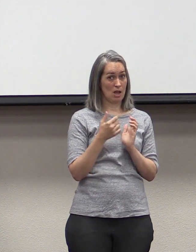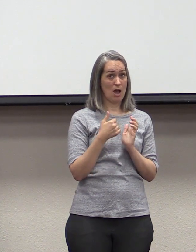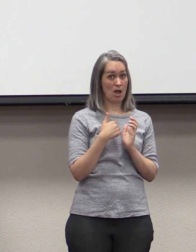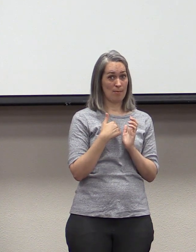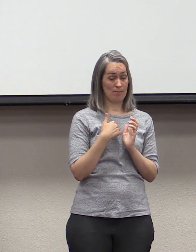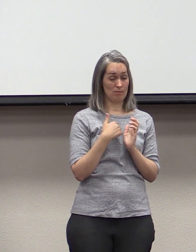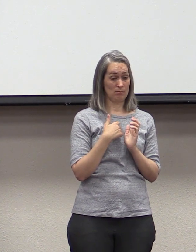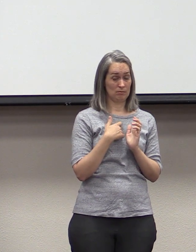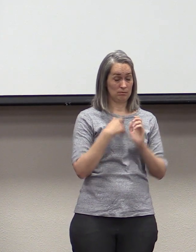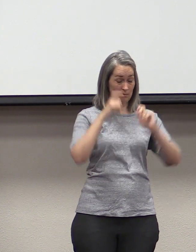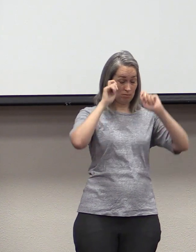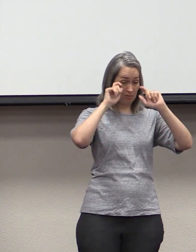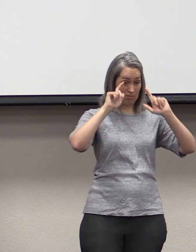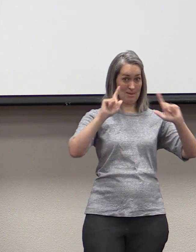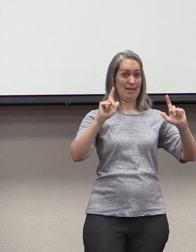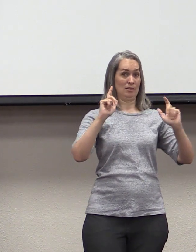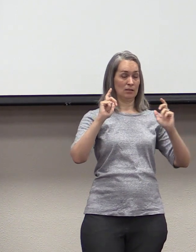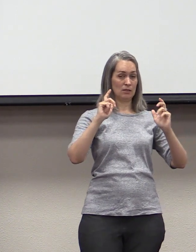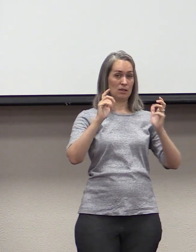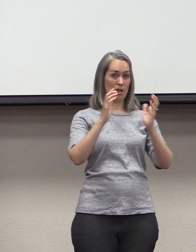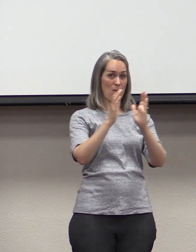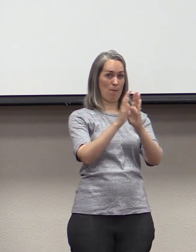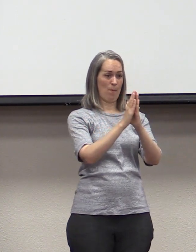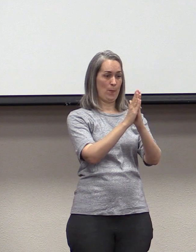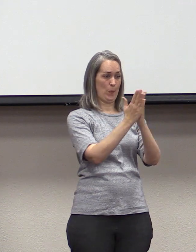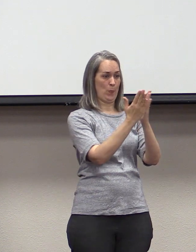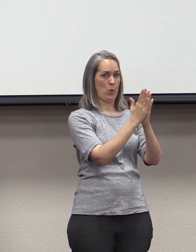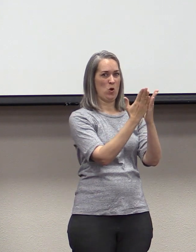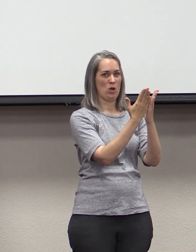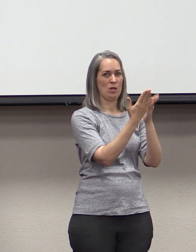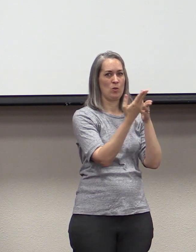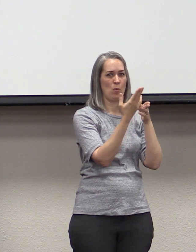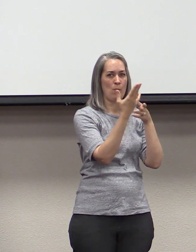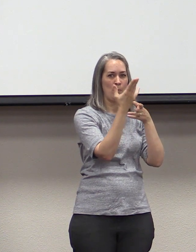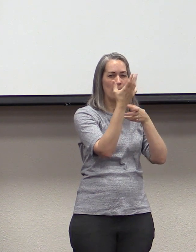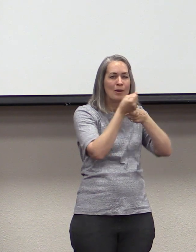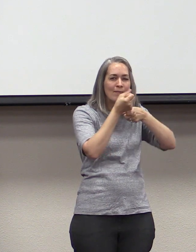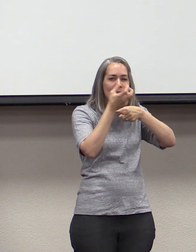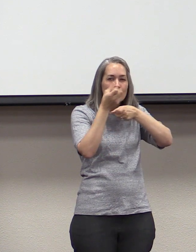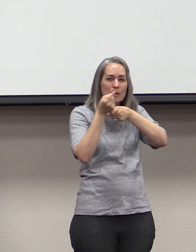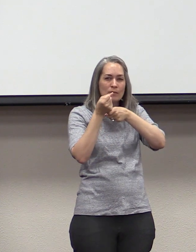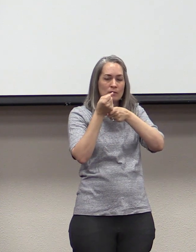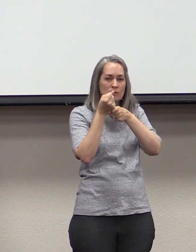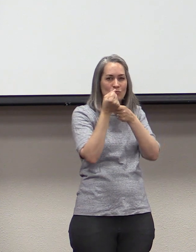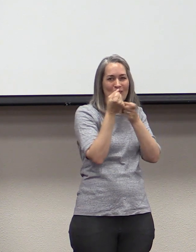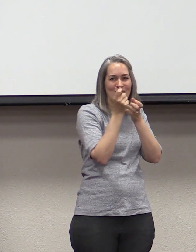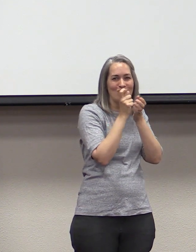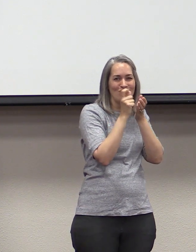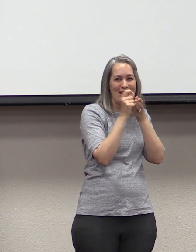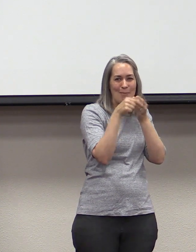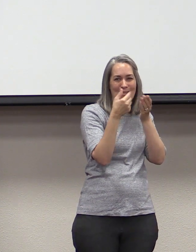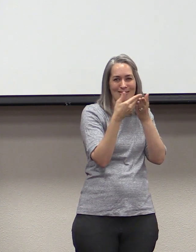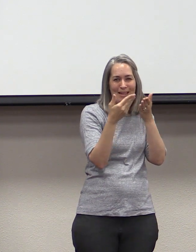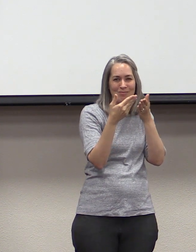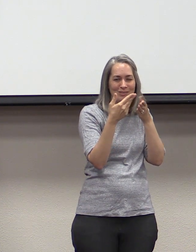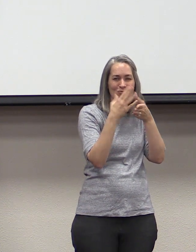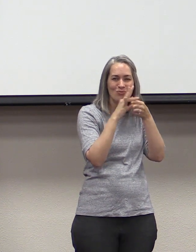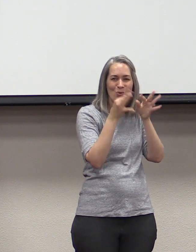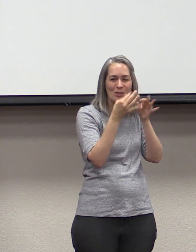in a book that is so brief on so many things that Mark